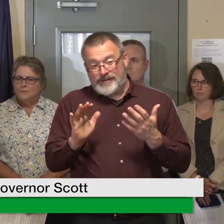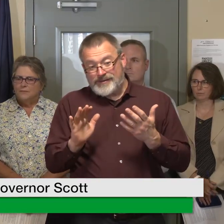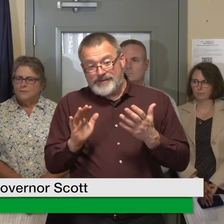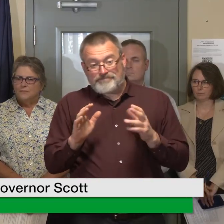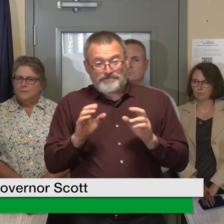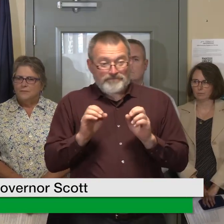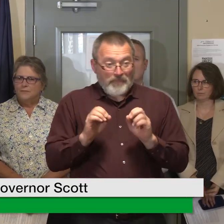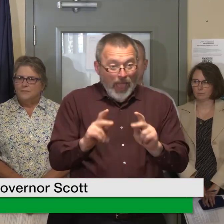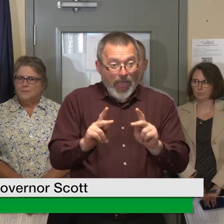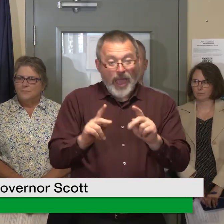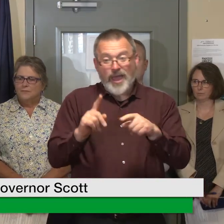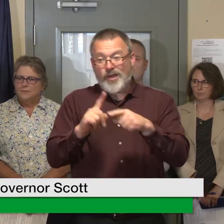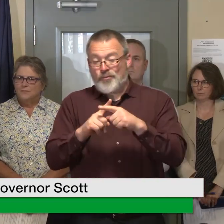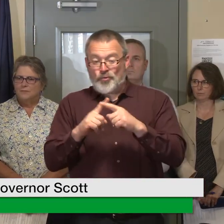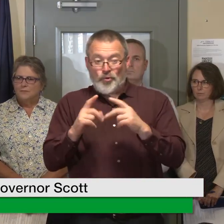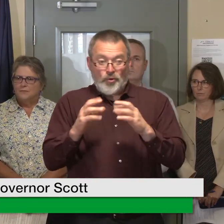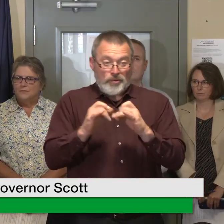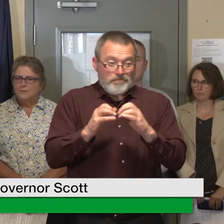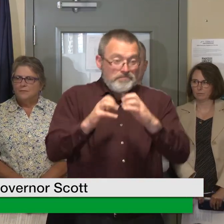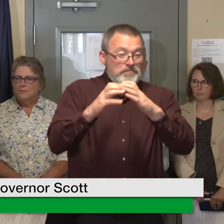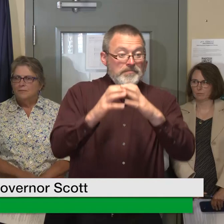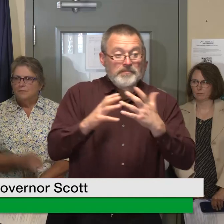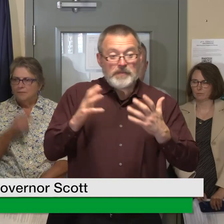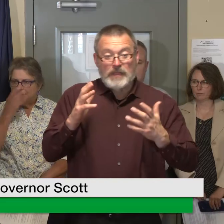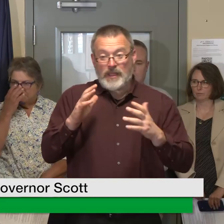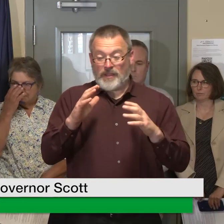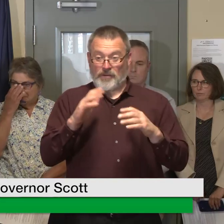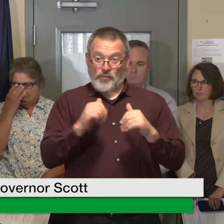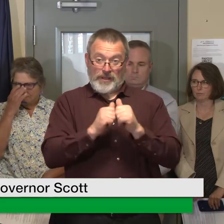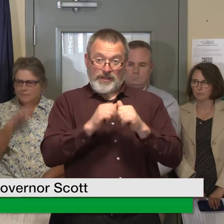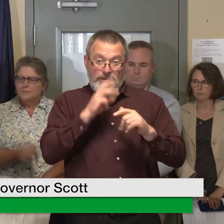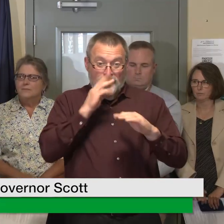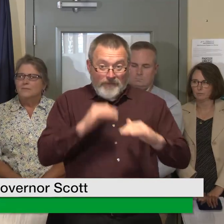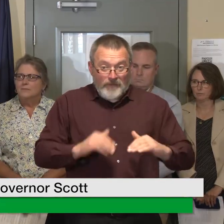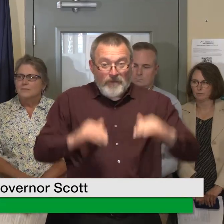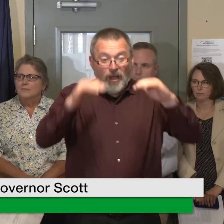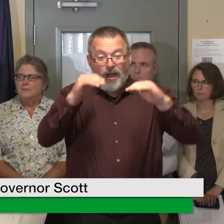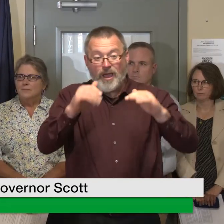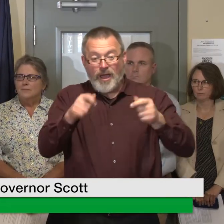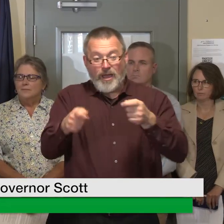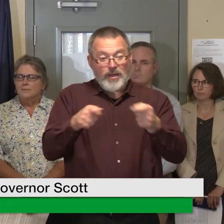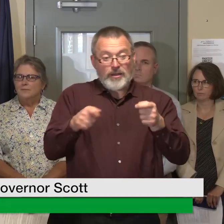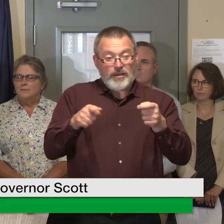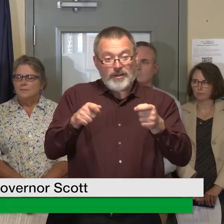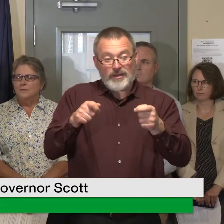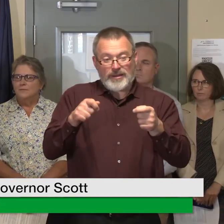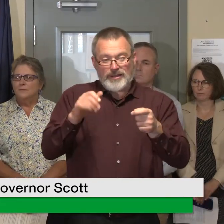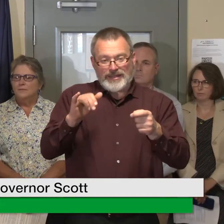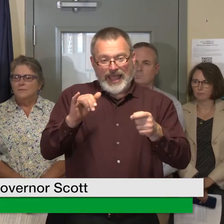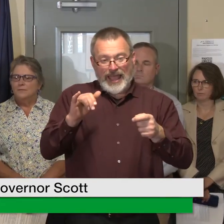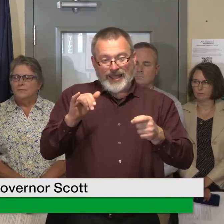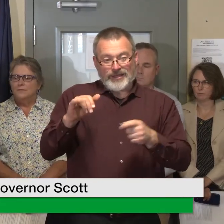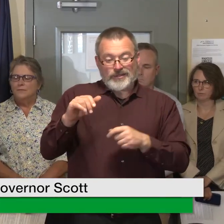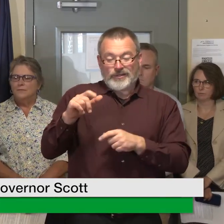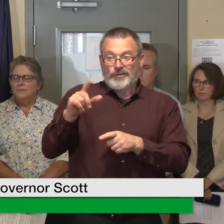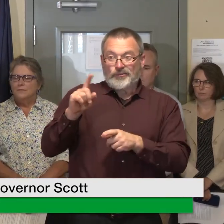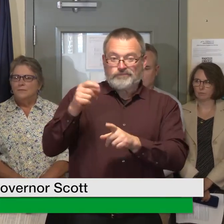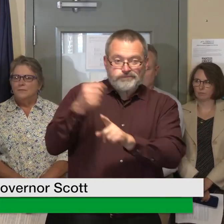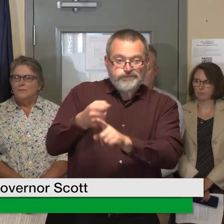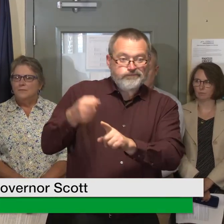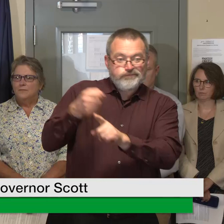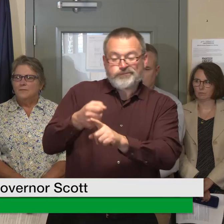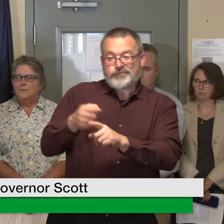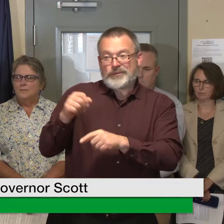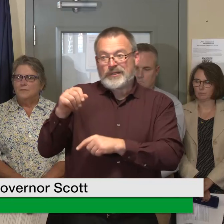the kind of flood control facilities that were constructed after the 1927 floods, which is where East Barry, Wrightsville, and